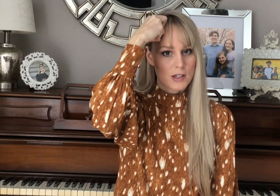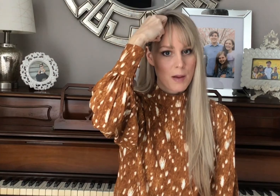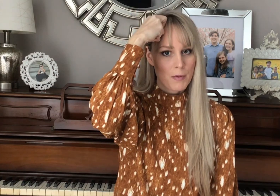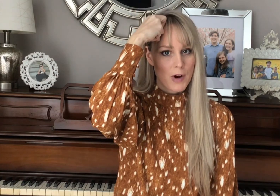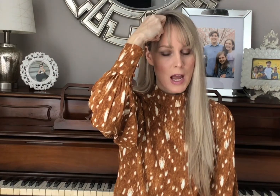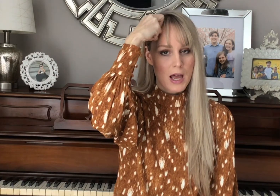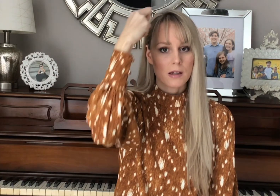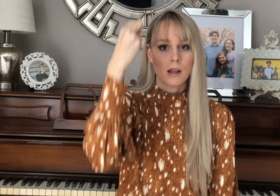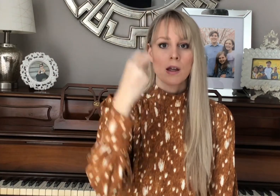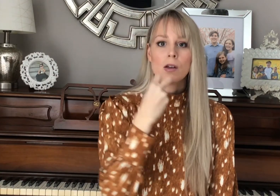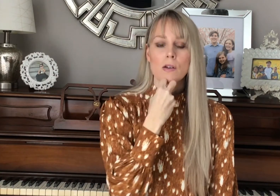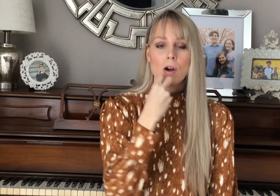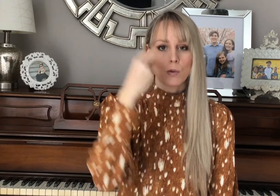of our head. Goat.